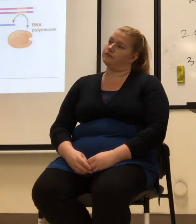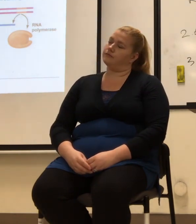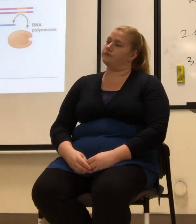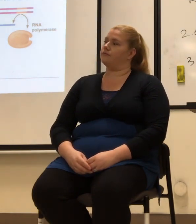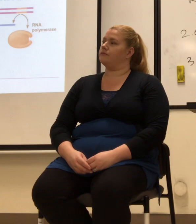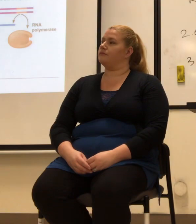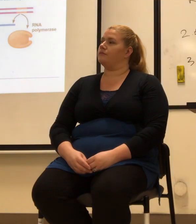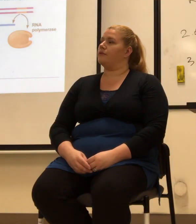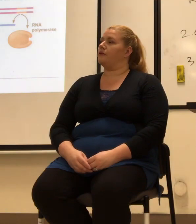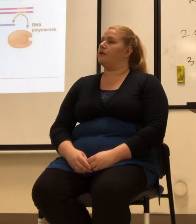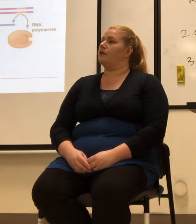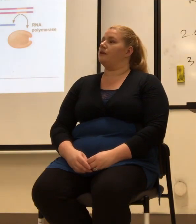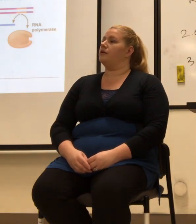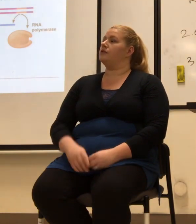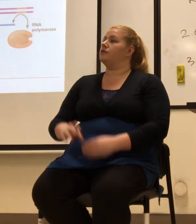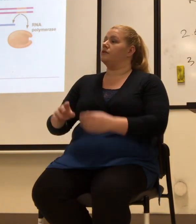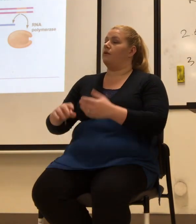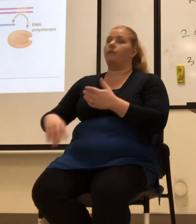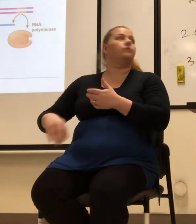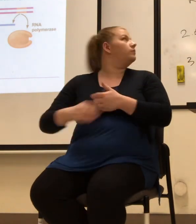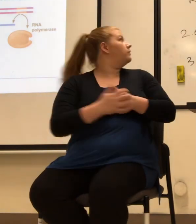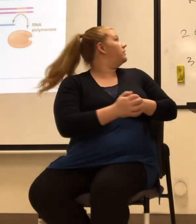mRNA is released.